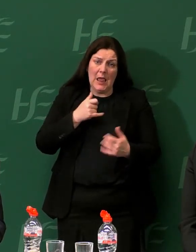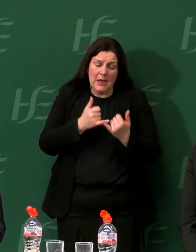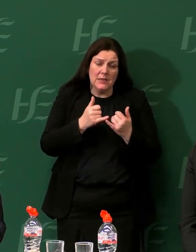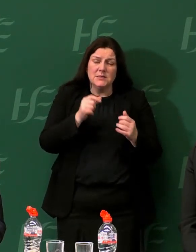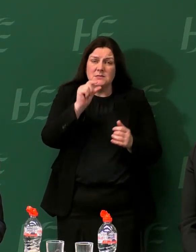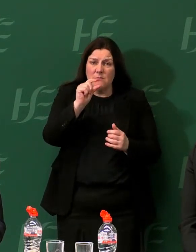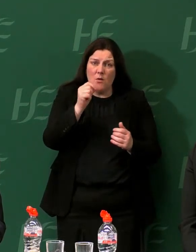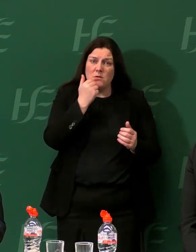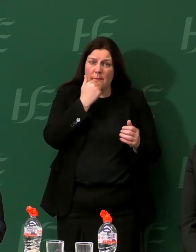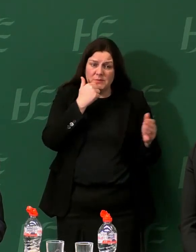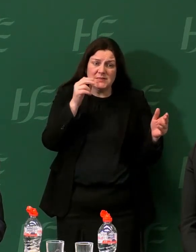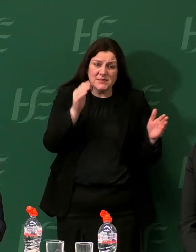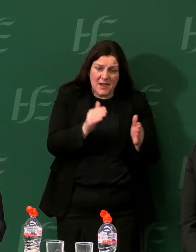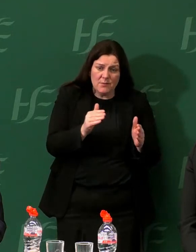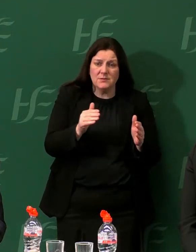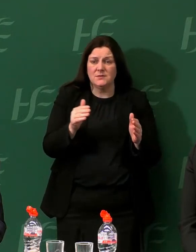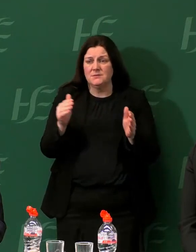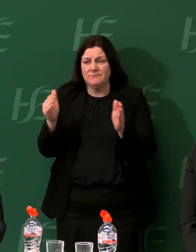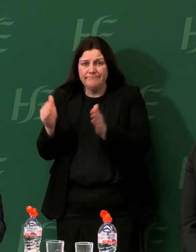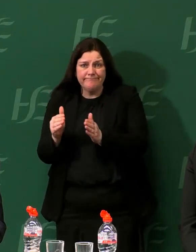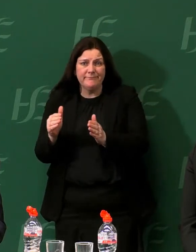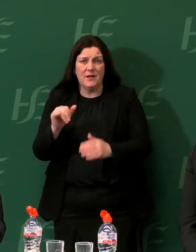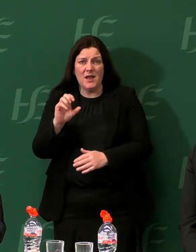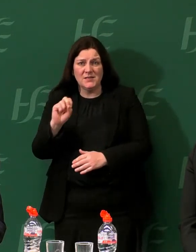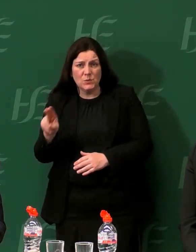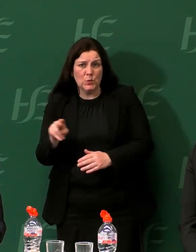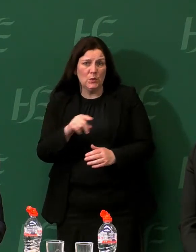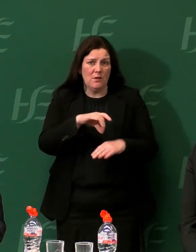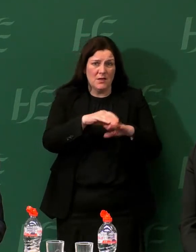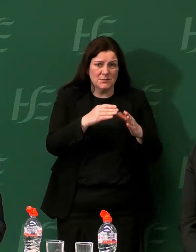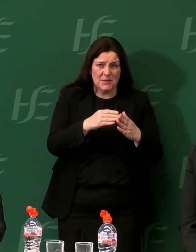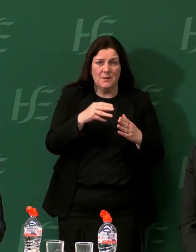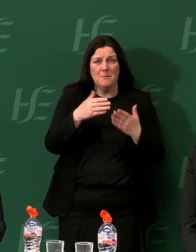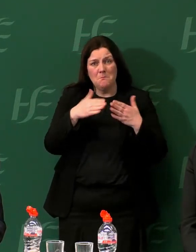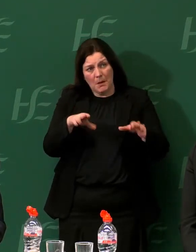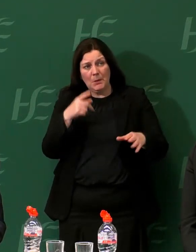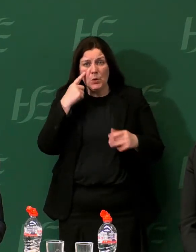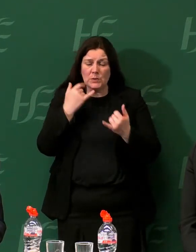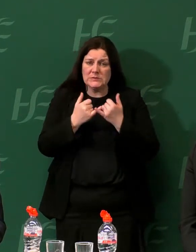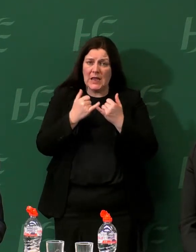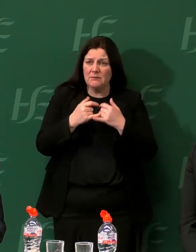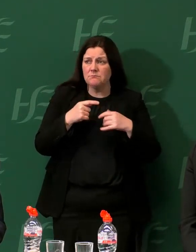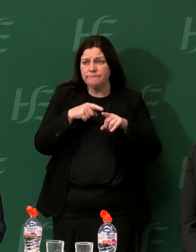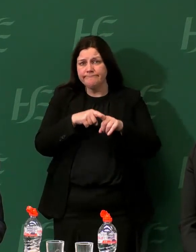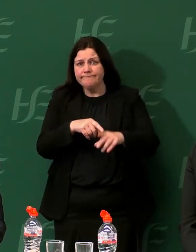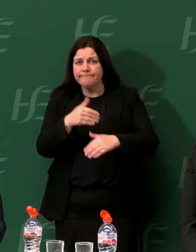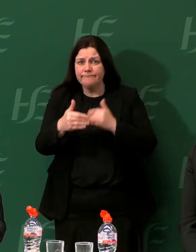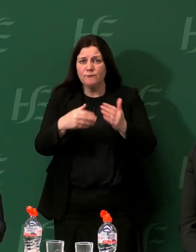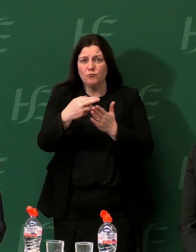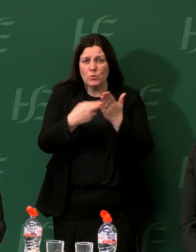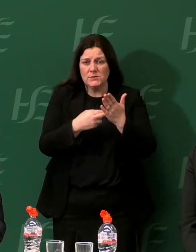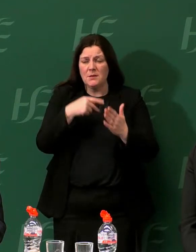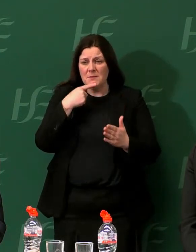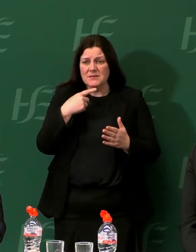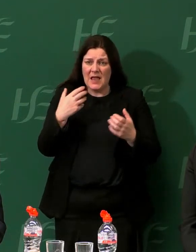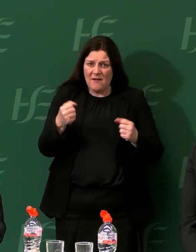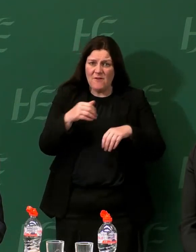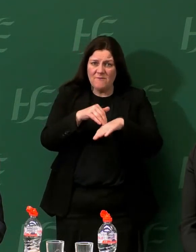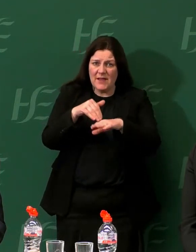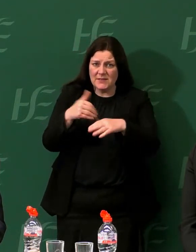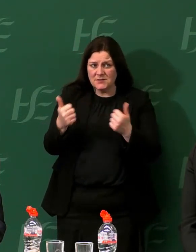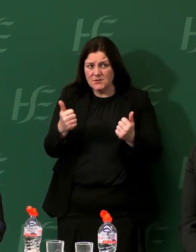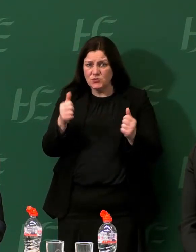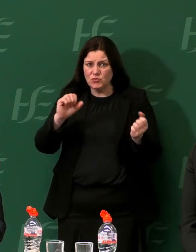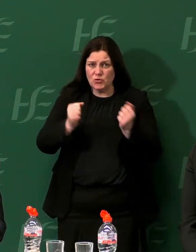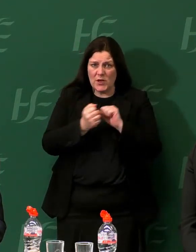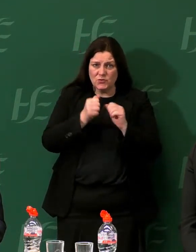in admissions to ICU, admissions to hospitals? Public compliance seems to be up, and that is having an impact. But how worried are you